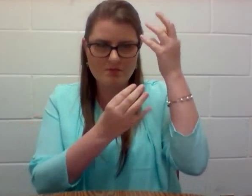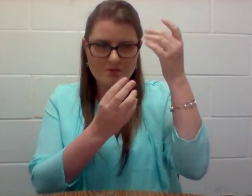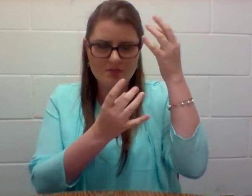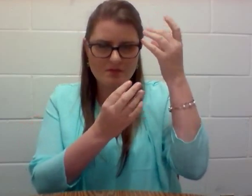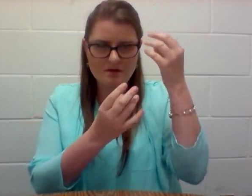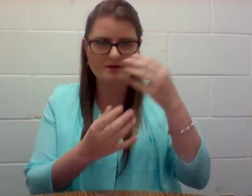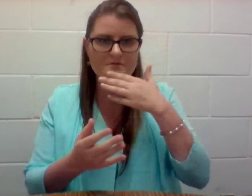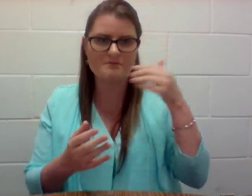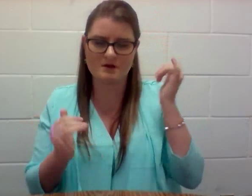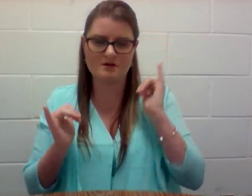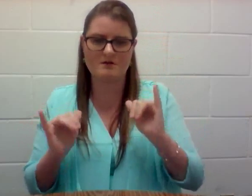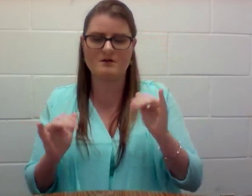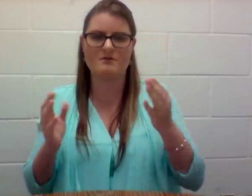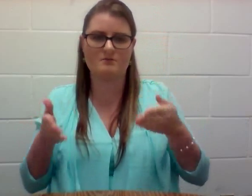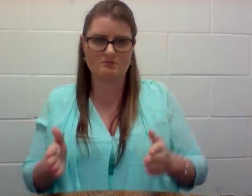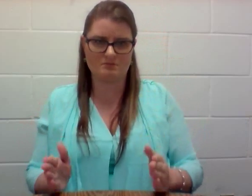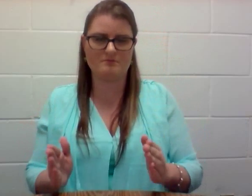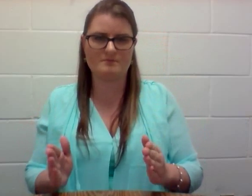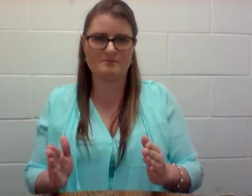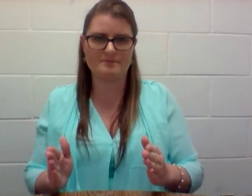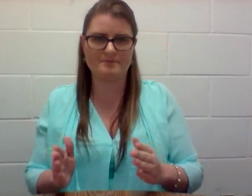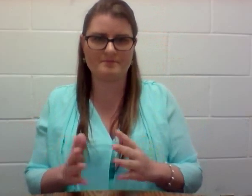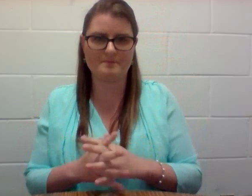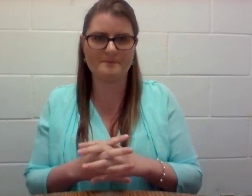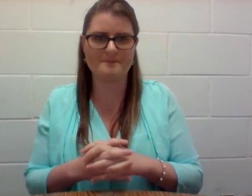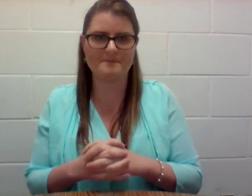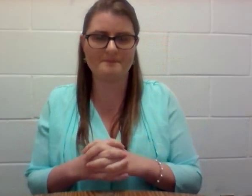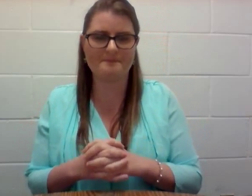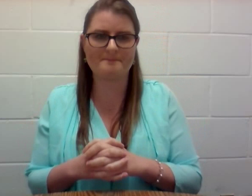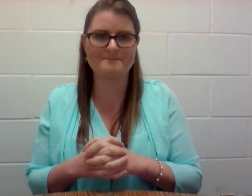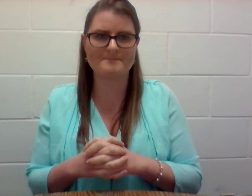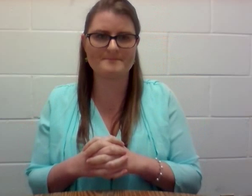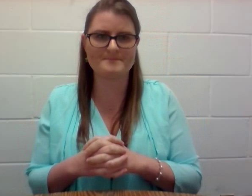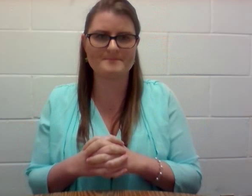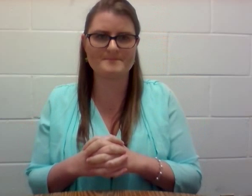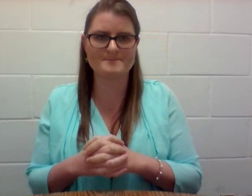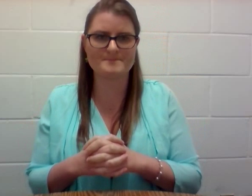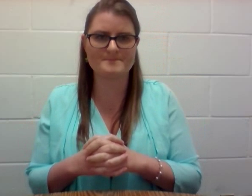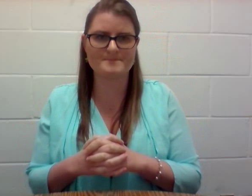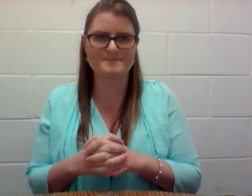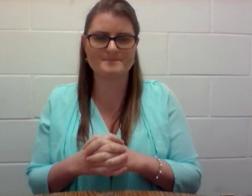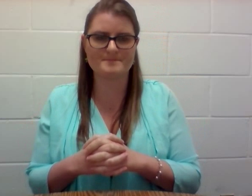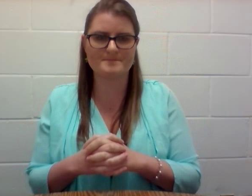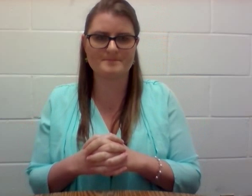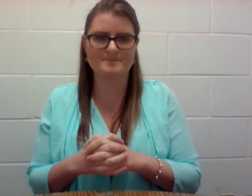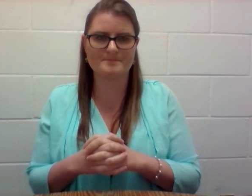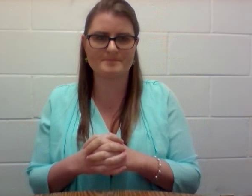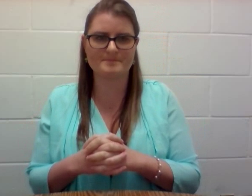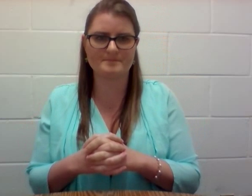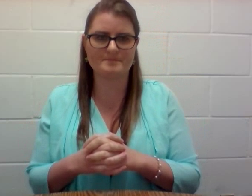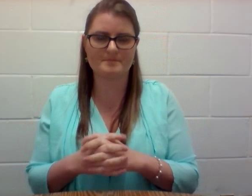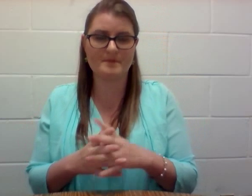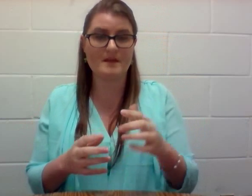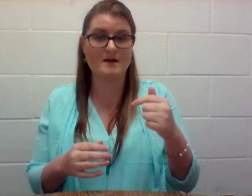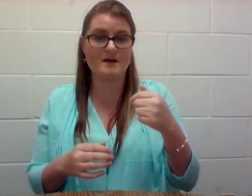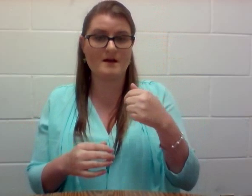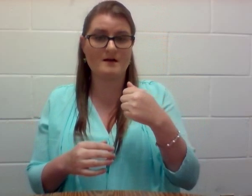influence will, I think, need to be more non-directive. And my own view is that there are